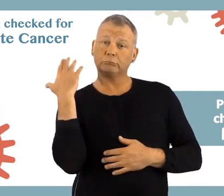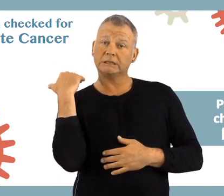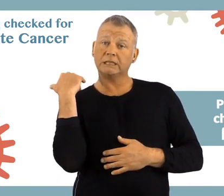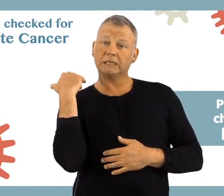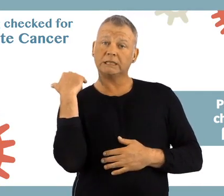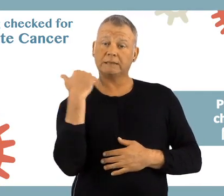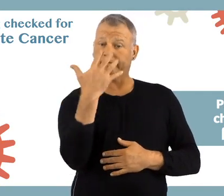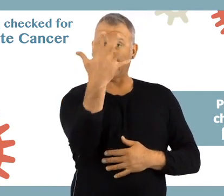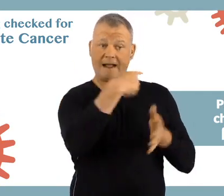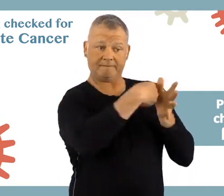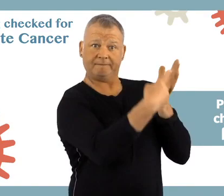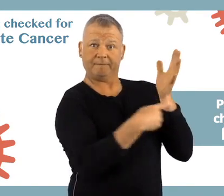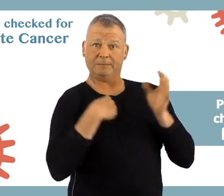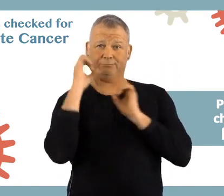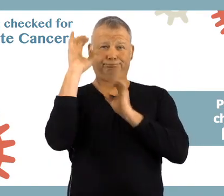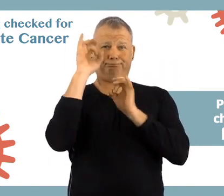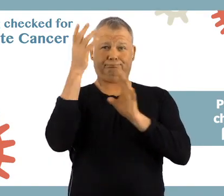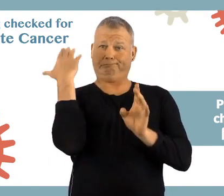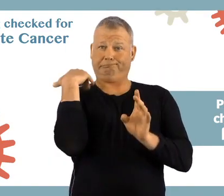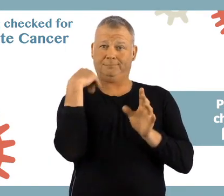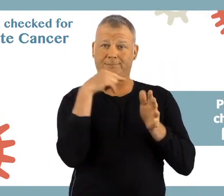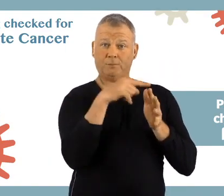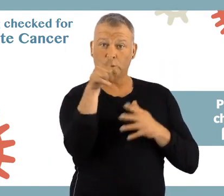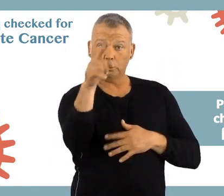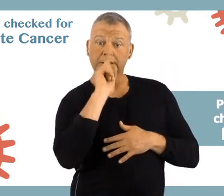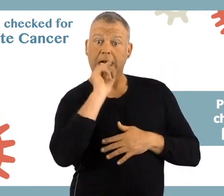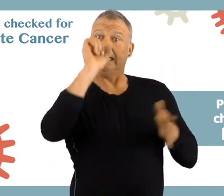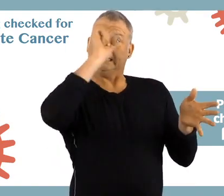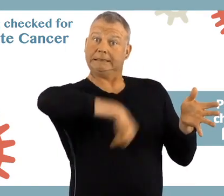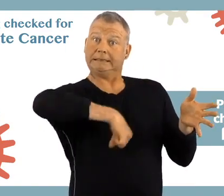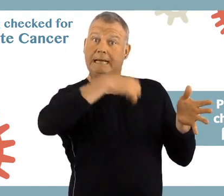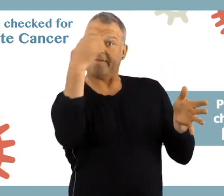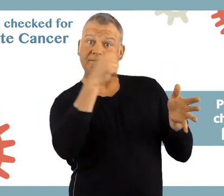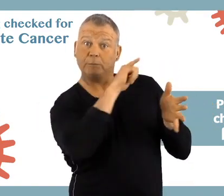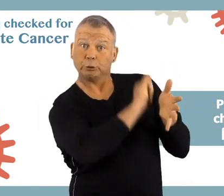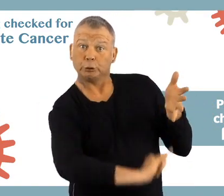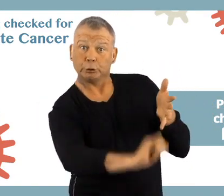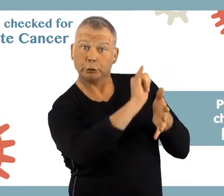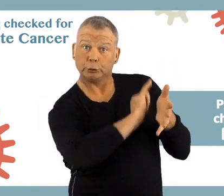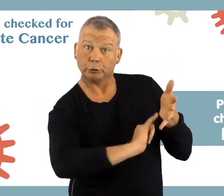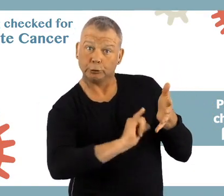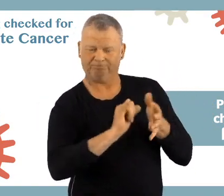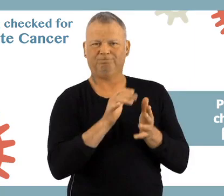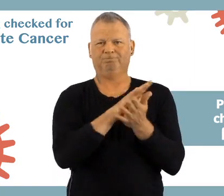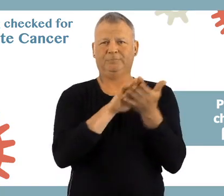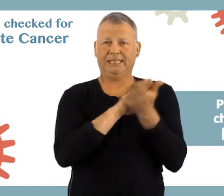If you have answered yes to any of these points, it may not mean you have cancer, but you should get them checked by your